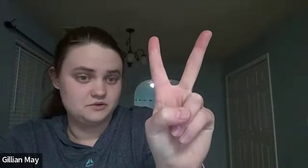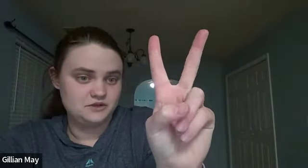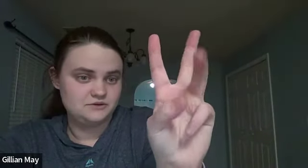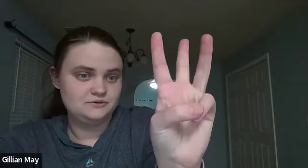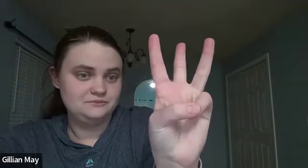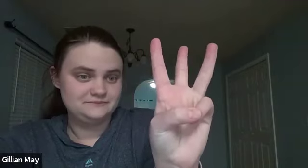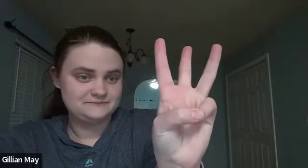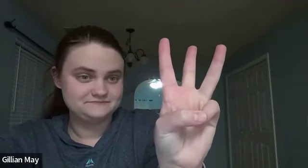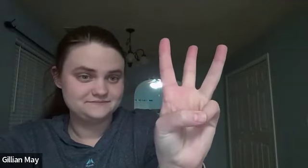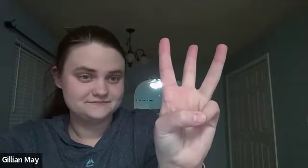W.